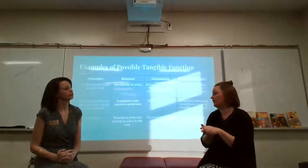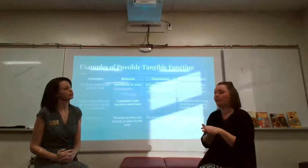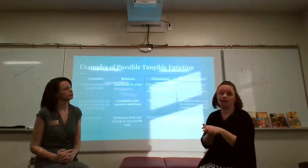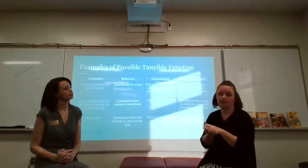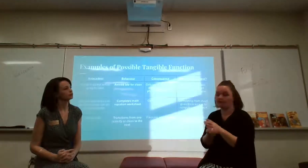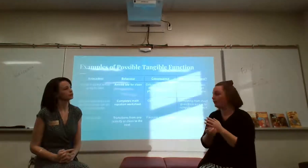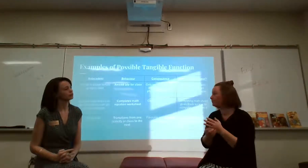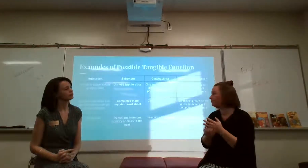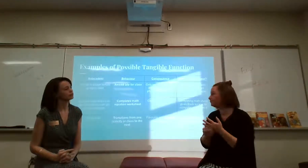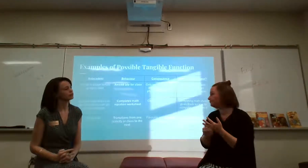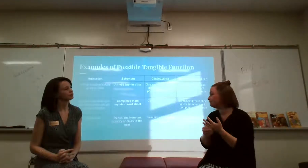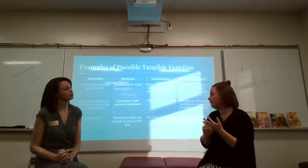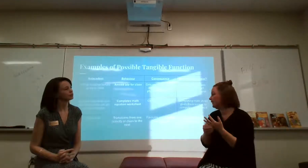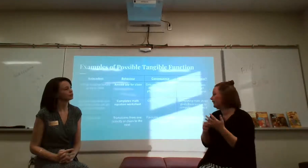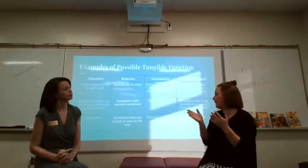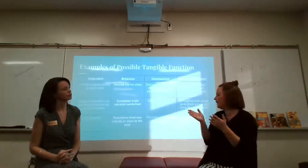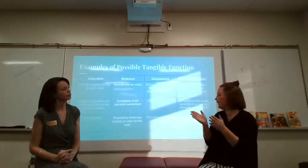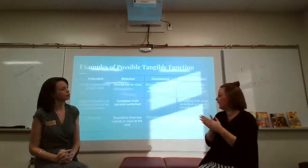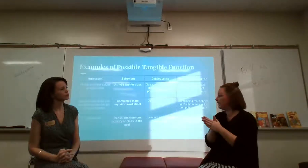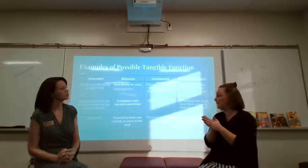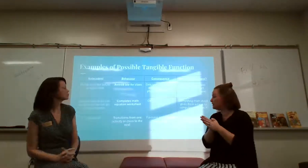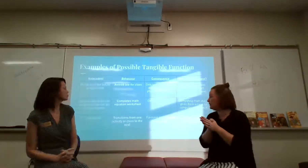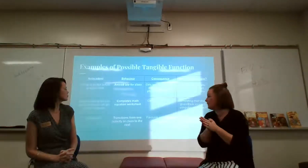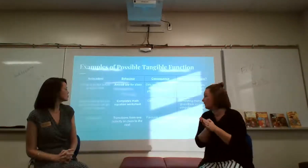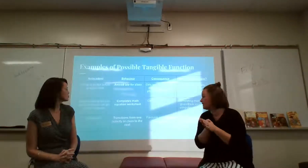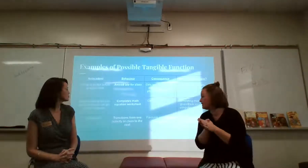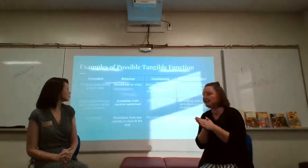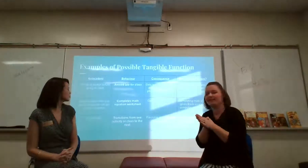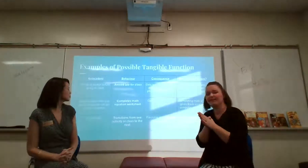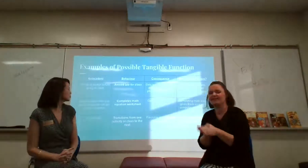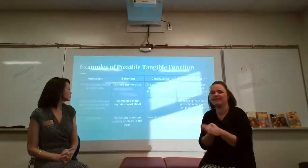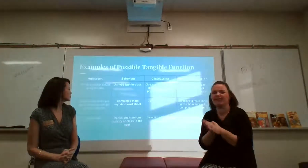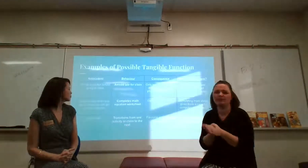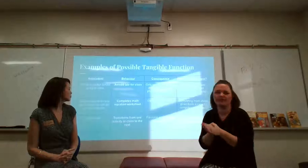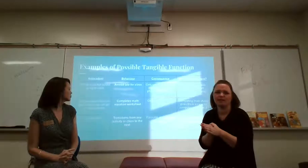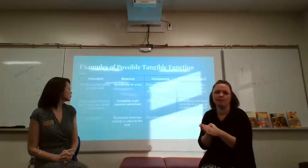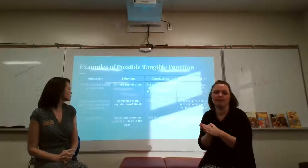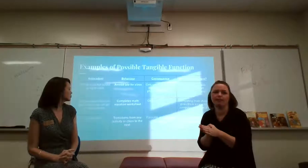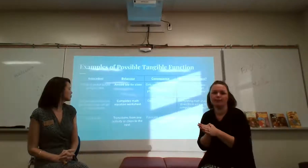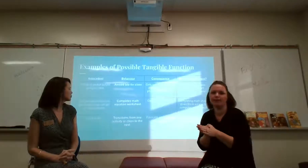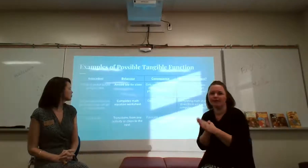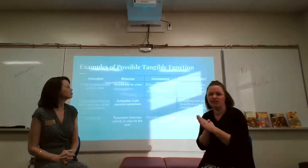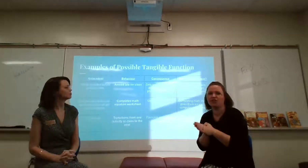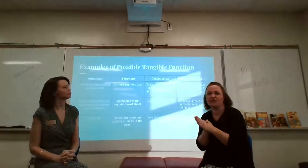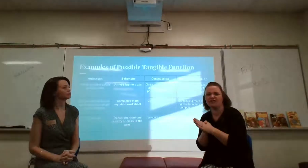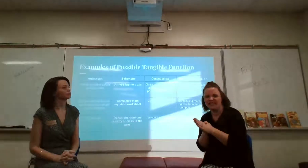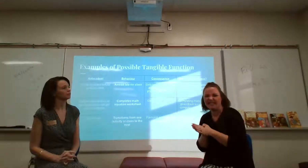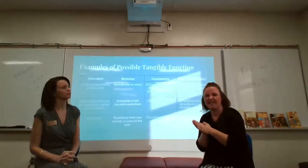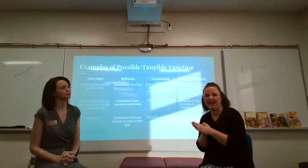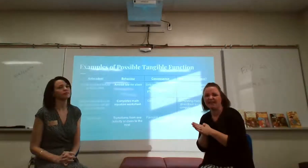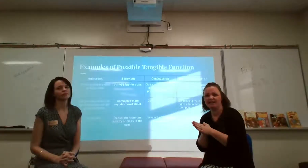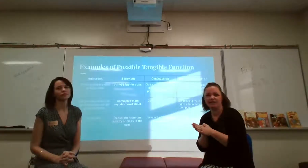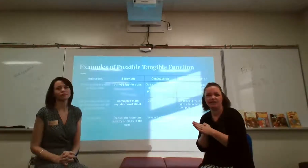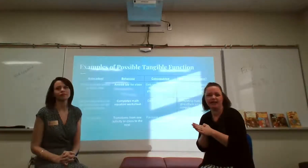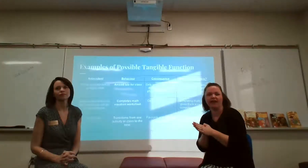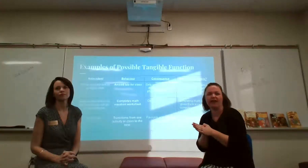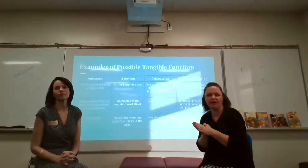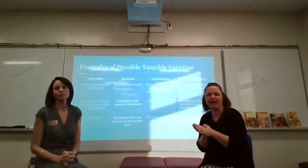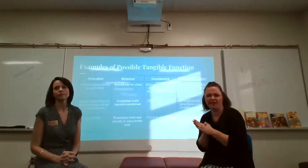were looking for. And last but not least, this tangible is a little more simple. You can see the item, so you're like, oh, okay, he